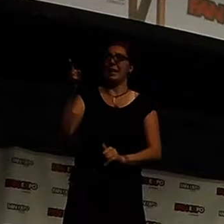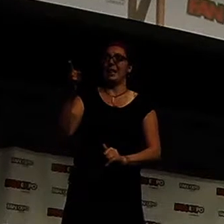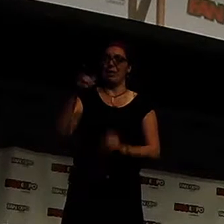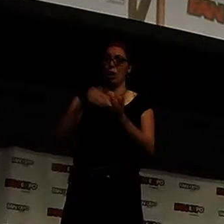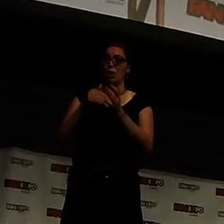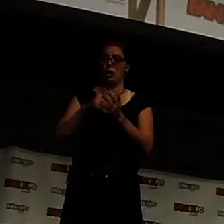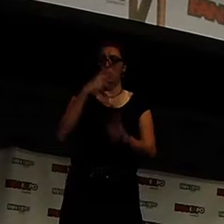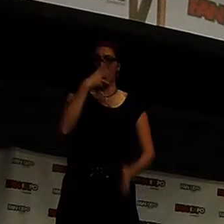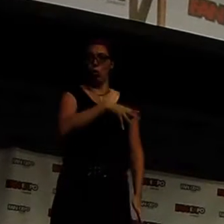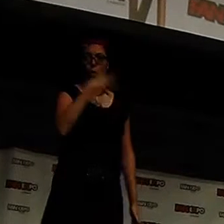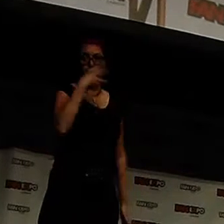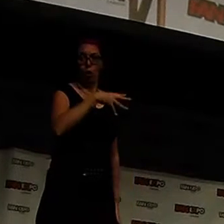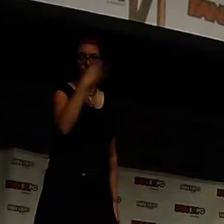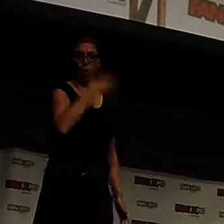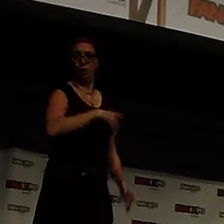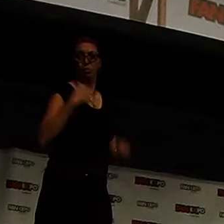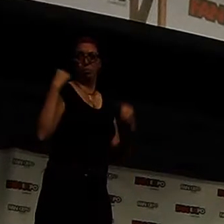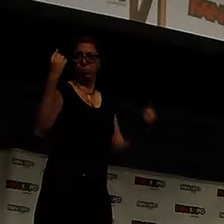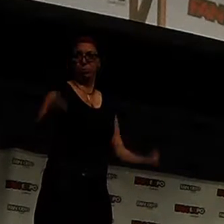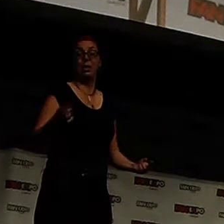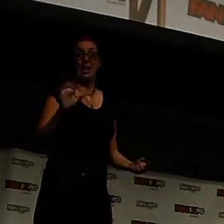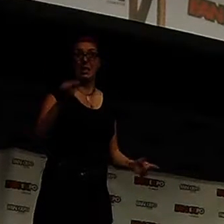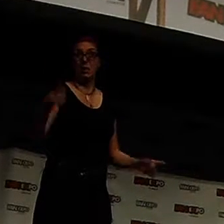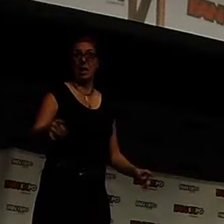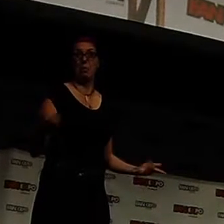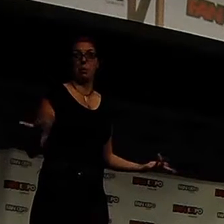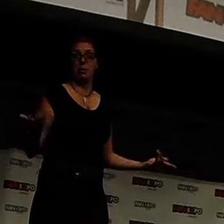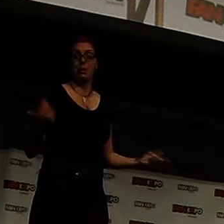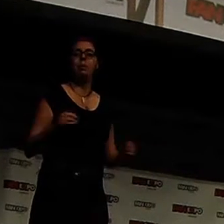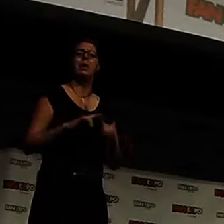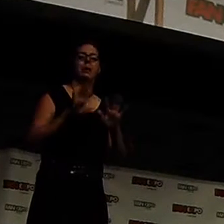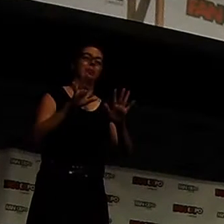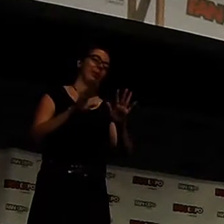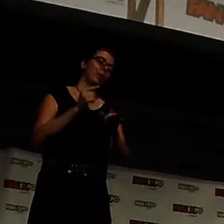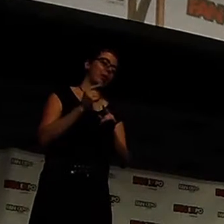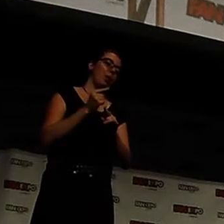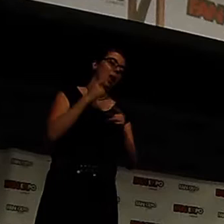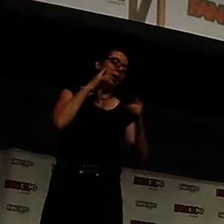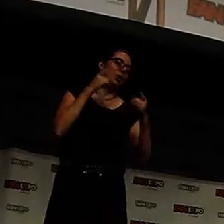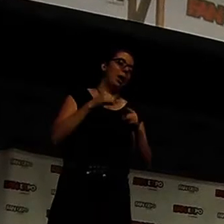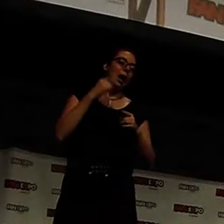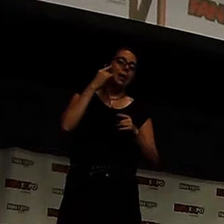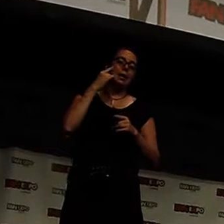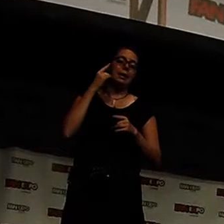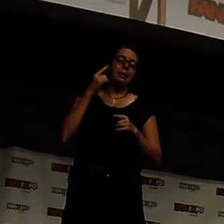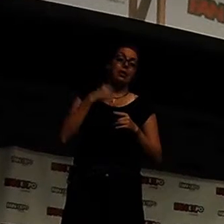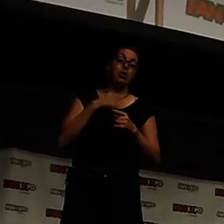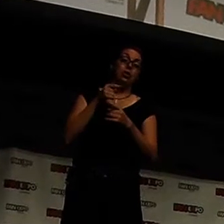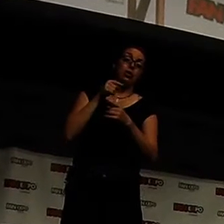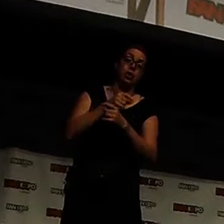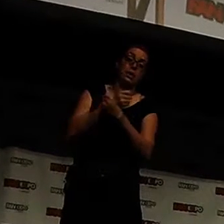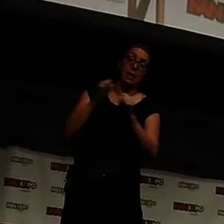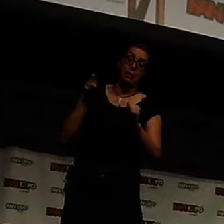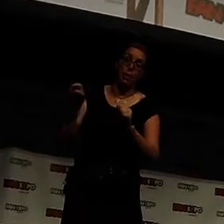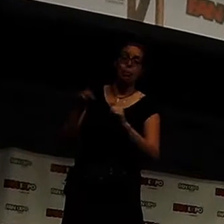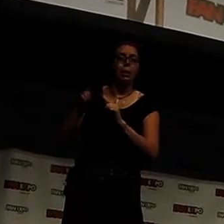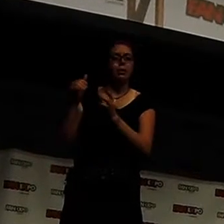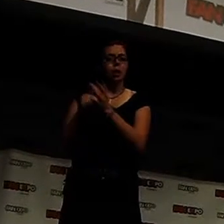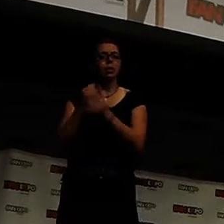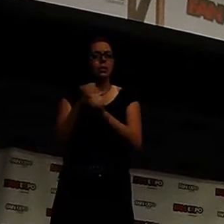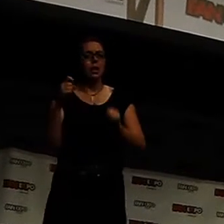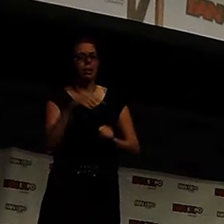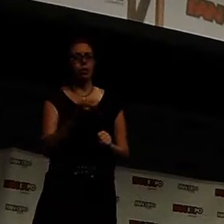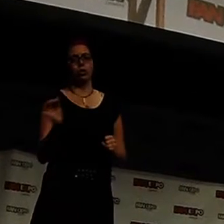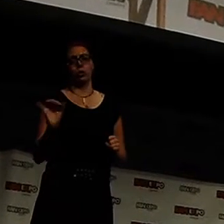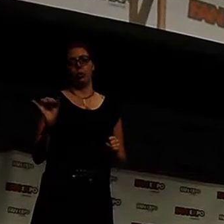happened. But yeah, I think there is. I think between both of them, I think they save each other. And now this